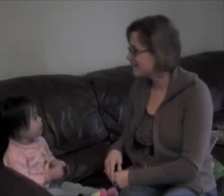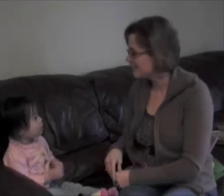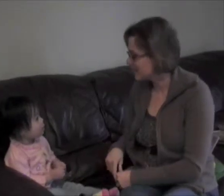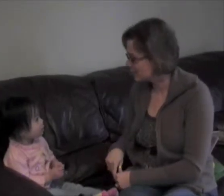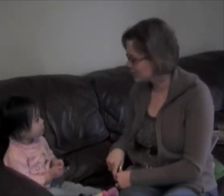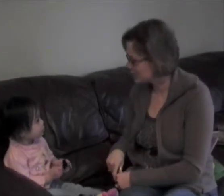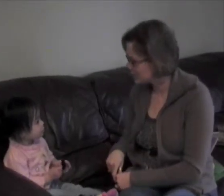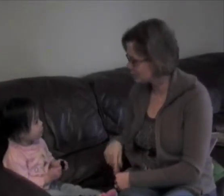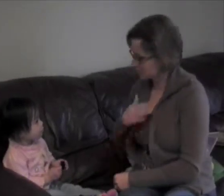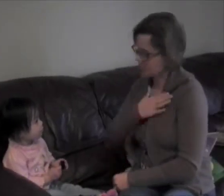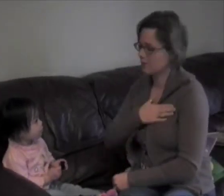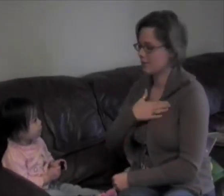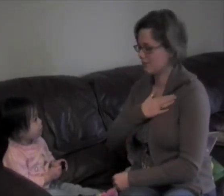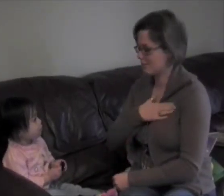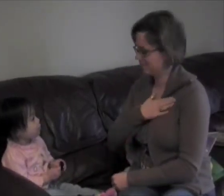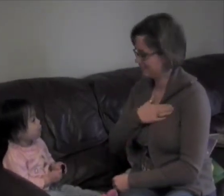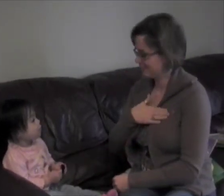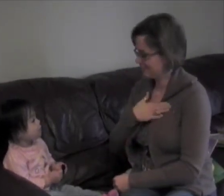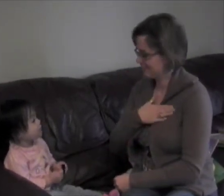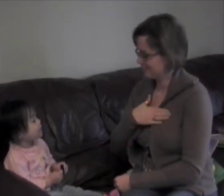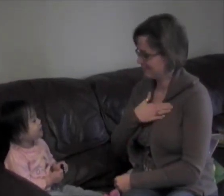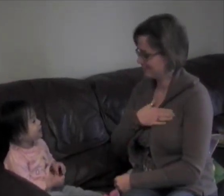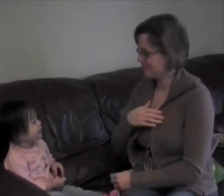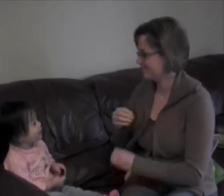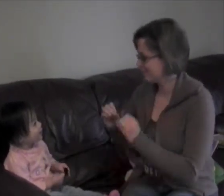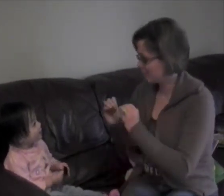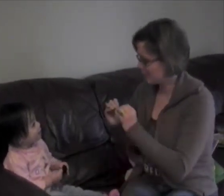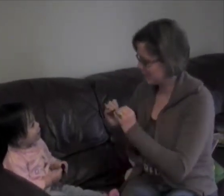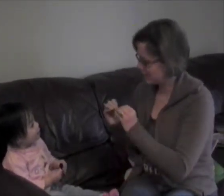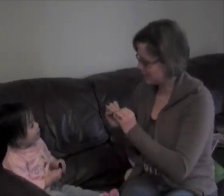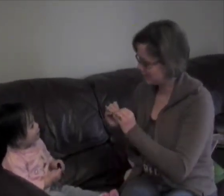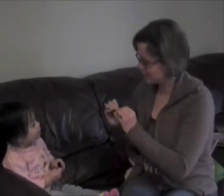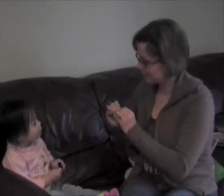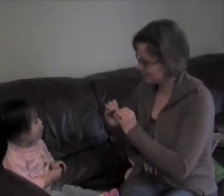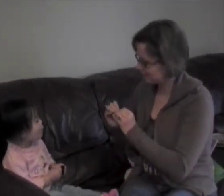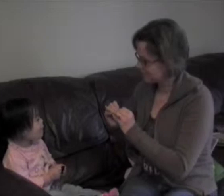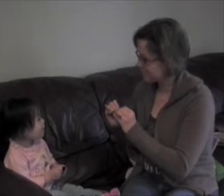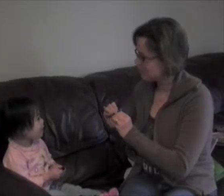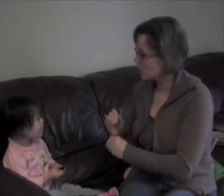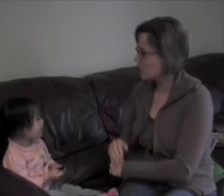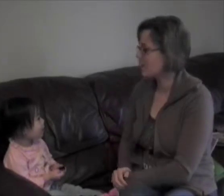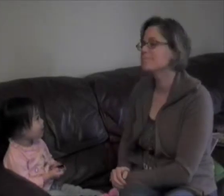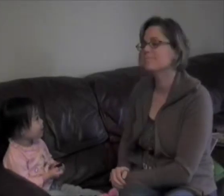What else do you know? You know this one. Mm-hmm. What's this? More.